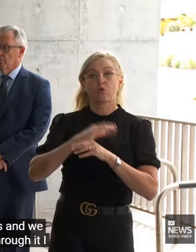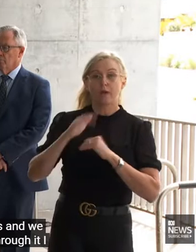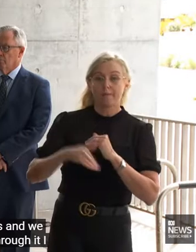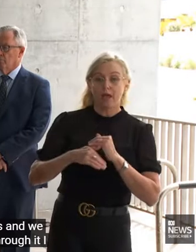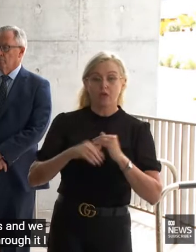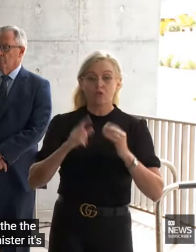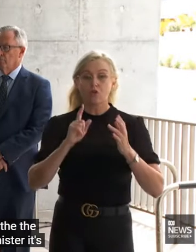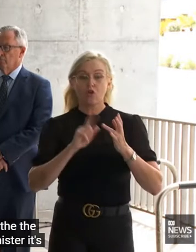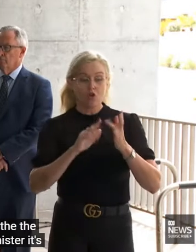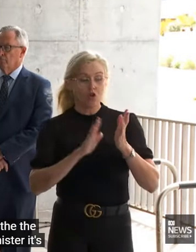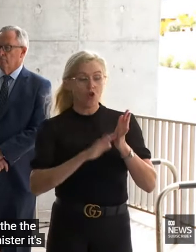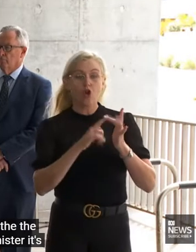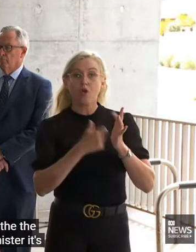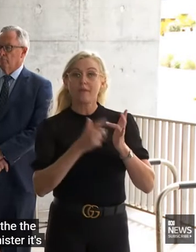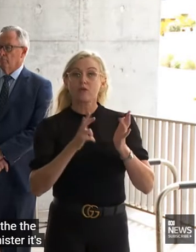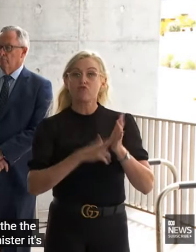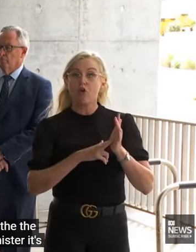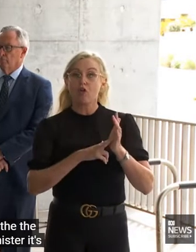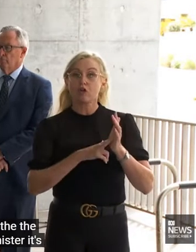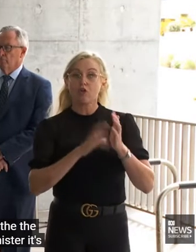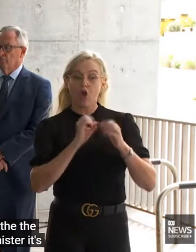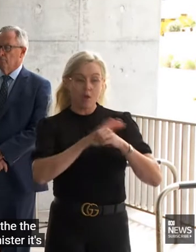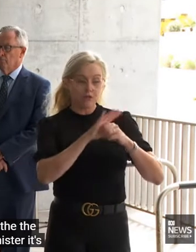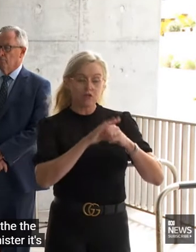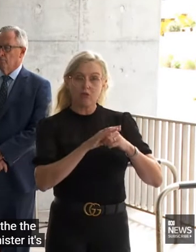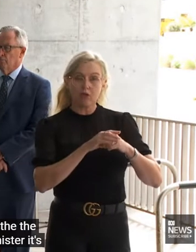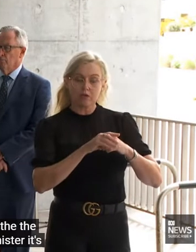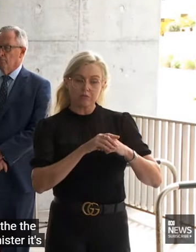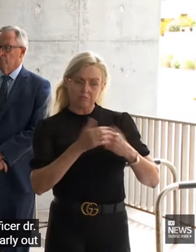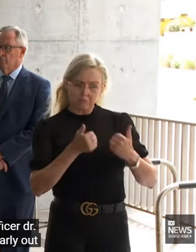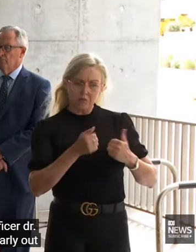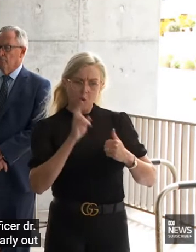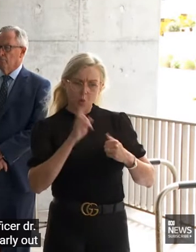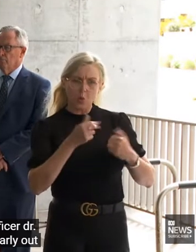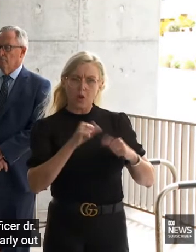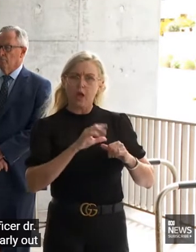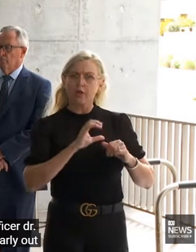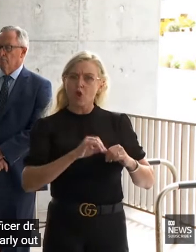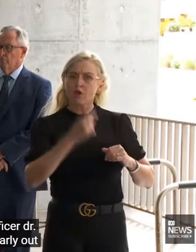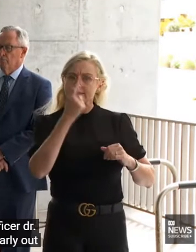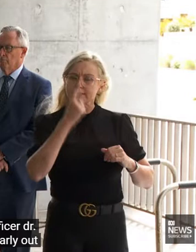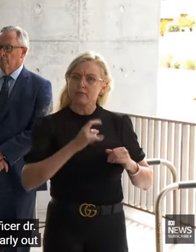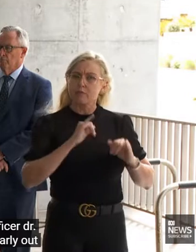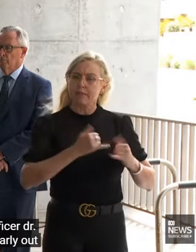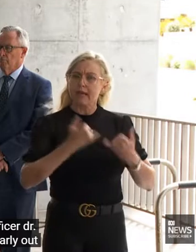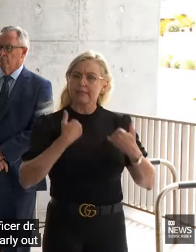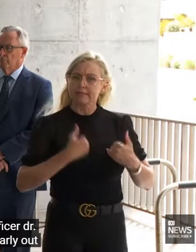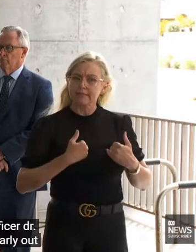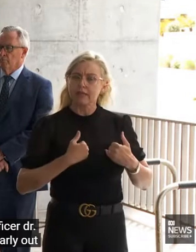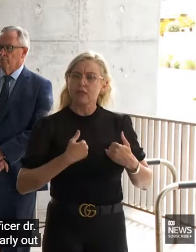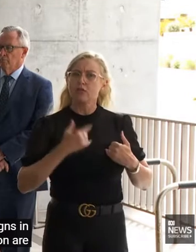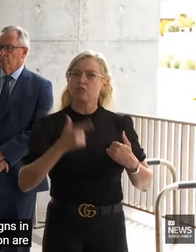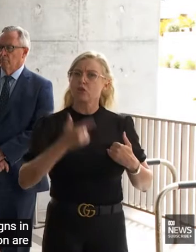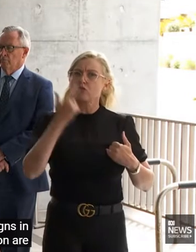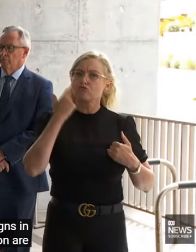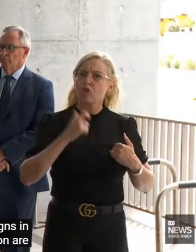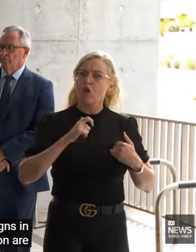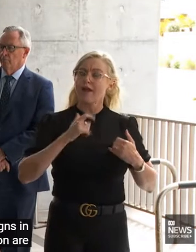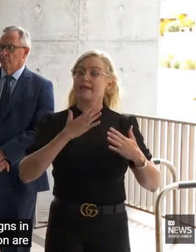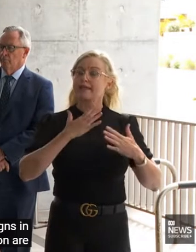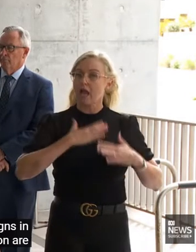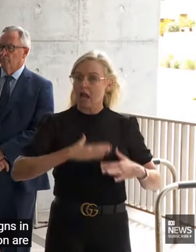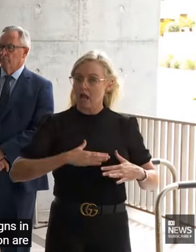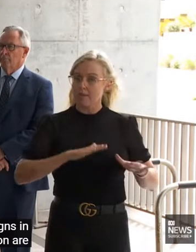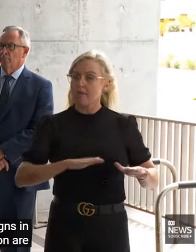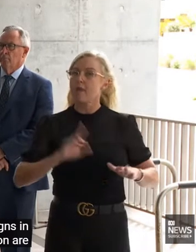to Omicron are incredibly encouraging. So it's time for calm and just be cautious, though, as we go through